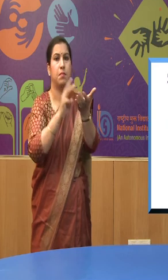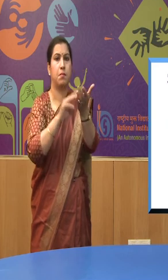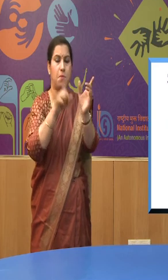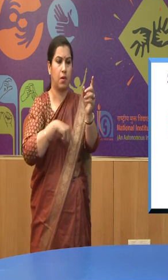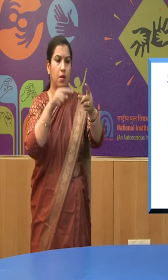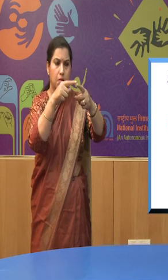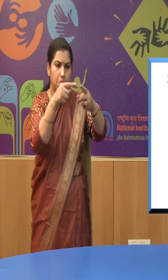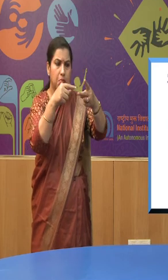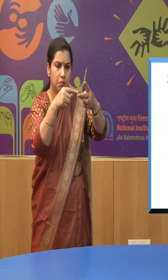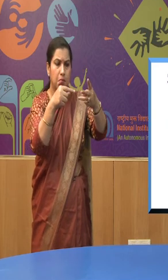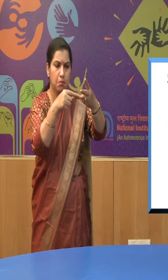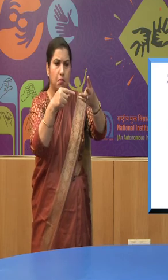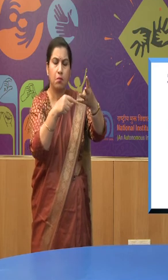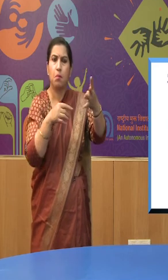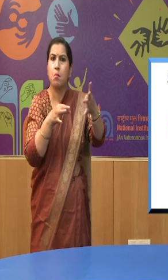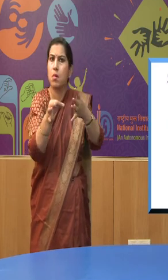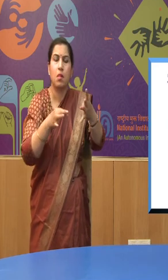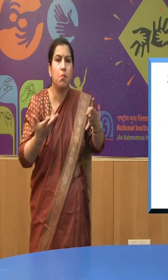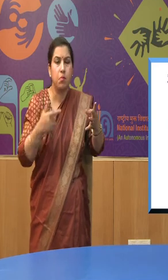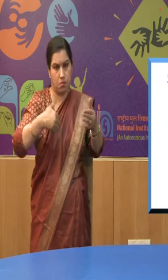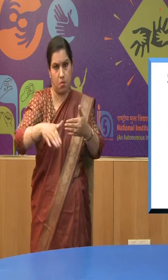Let us now try to understand these terms again in detail.